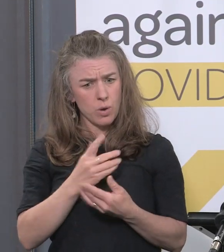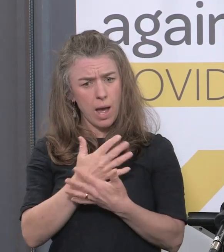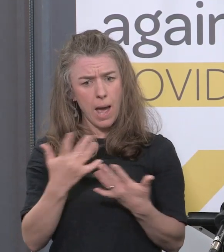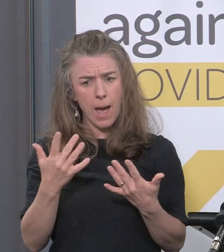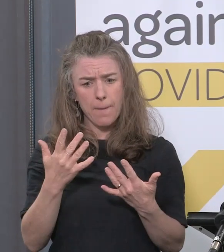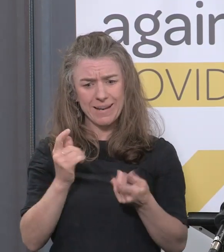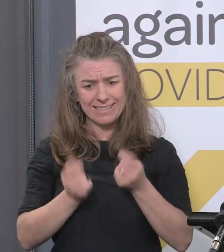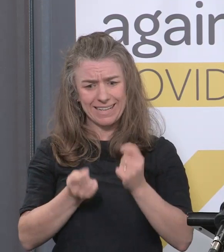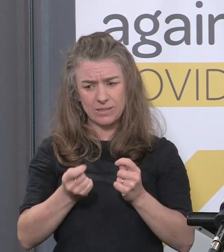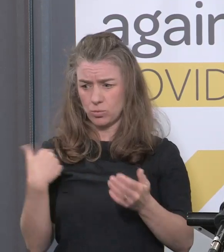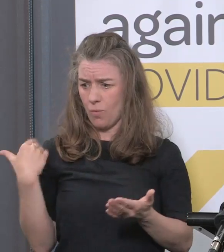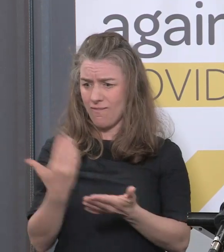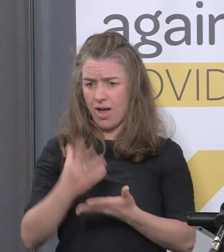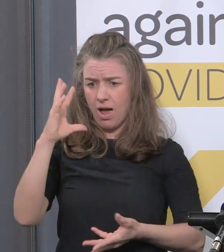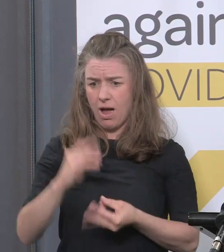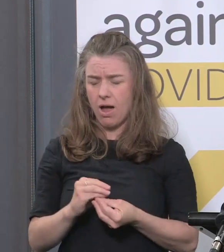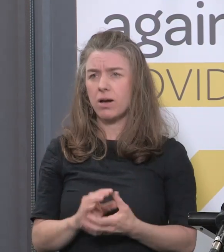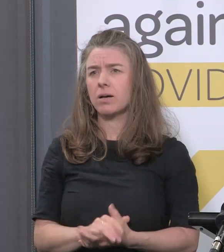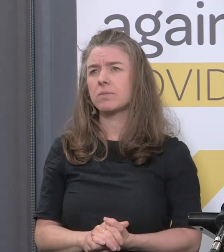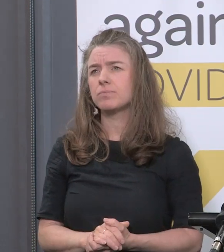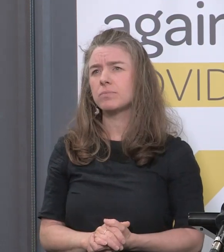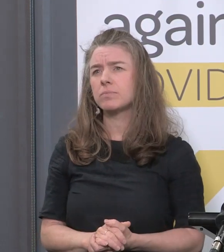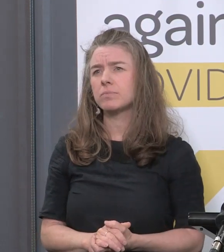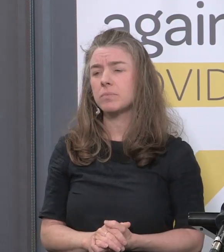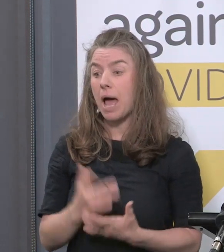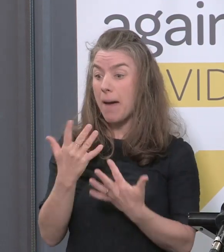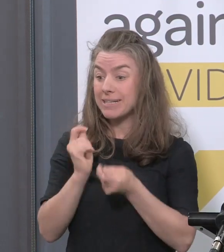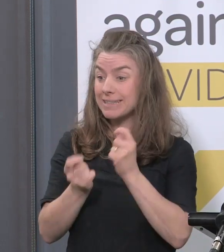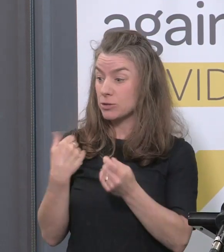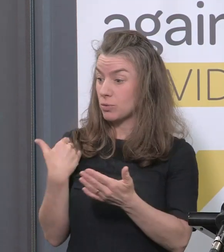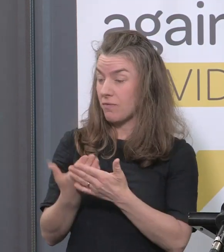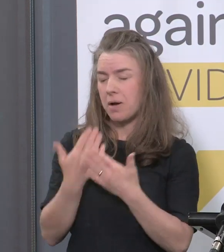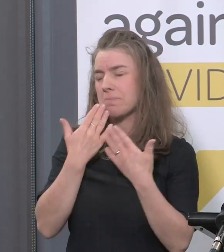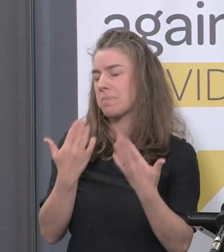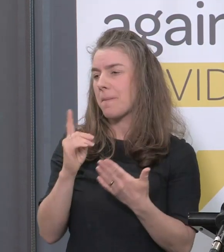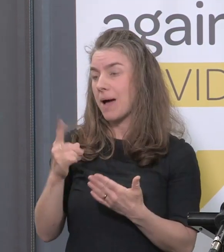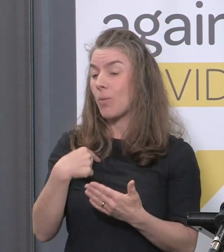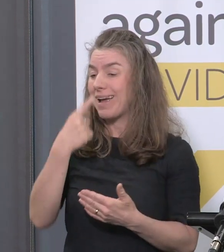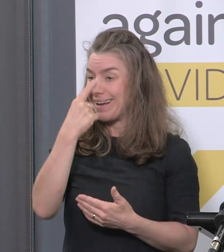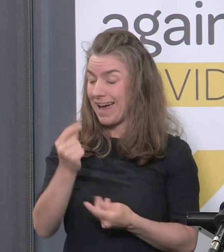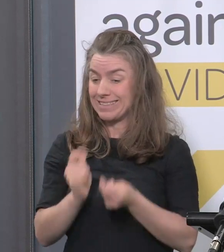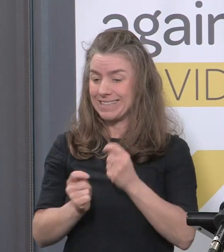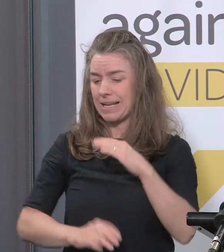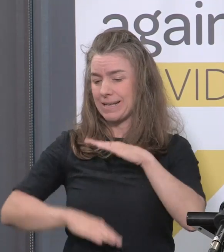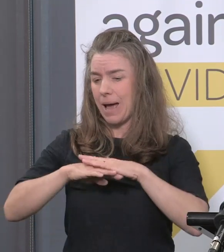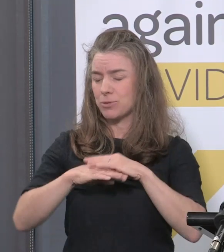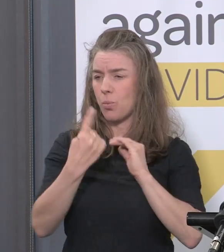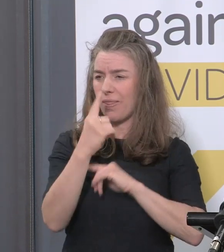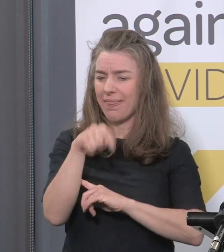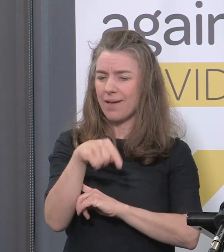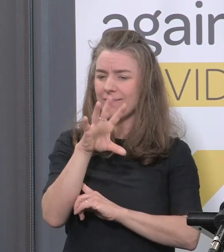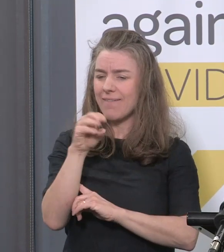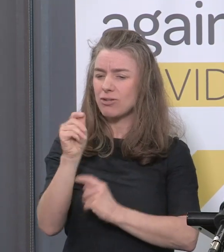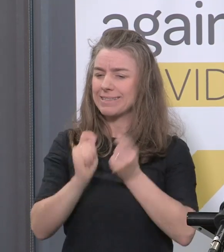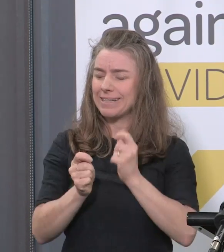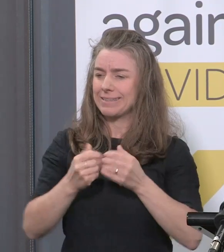total number of tests you've done? Oh, so the capacity, well, I don't know the total number, but the capacity that we can do at the moment is up to 1,500 a day.